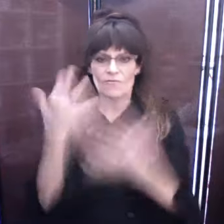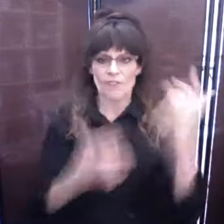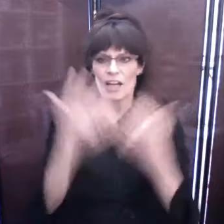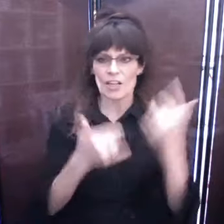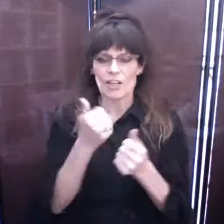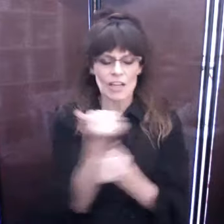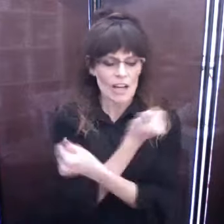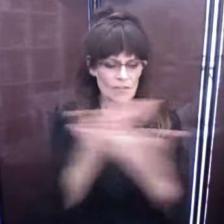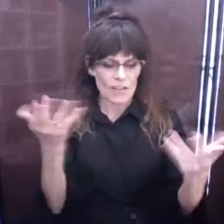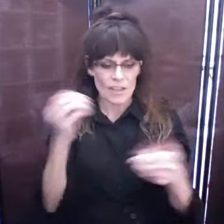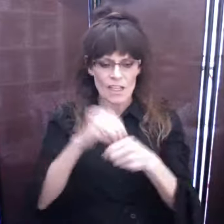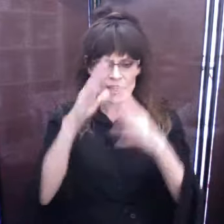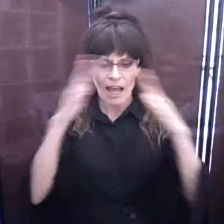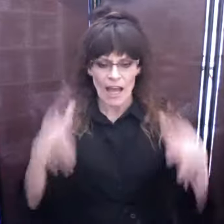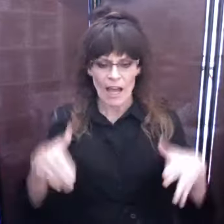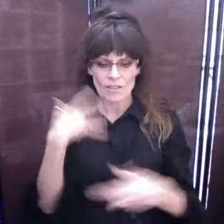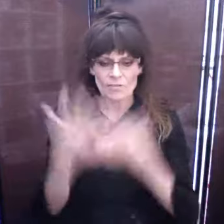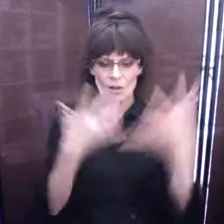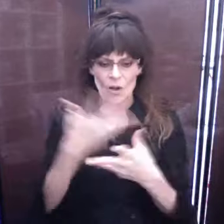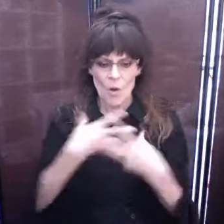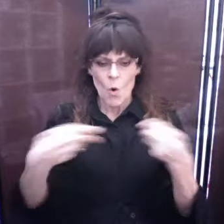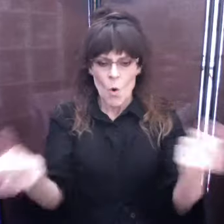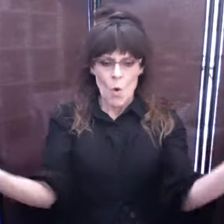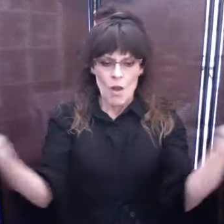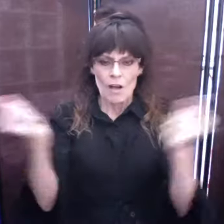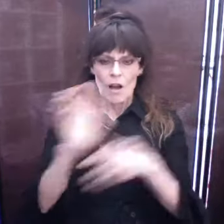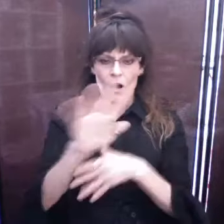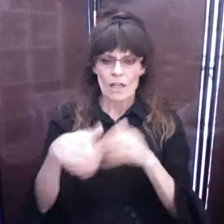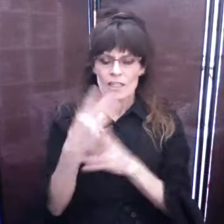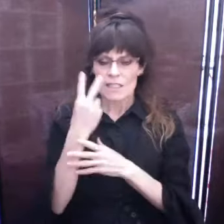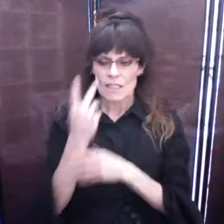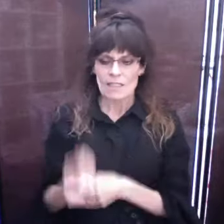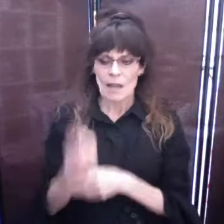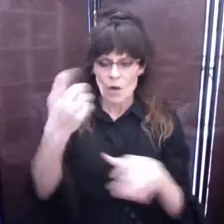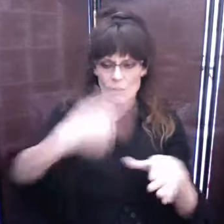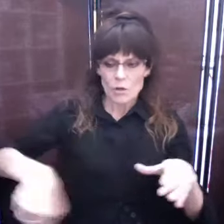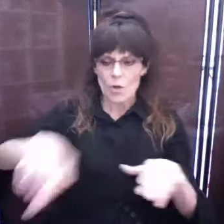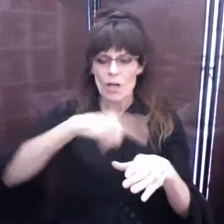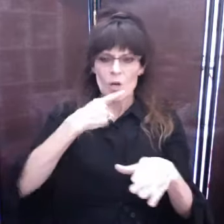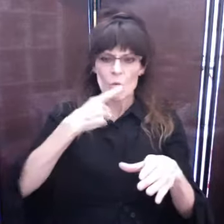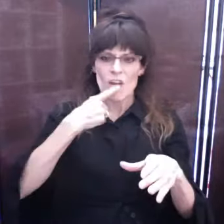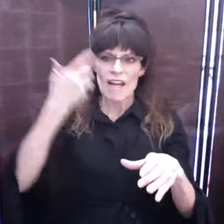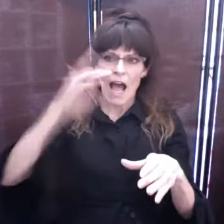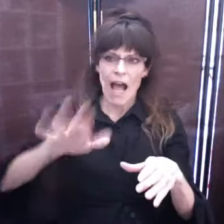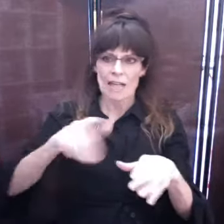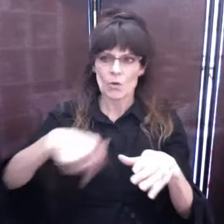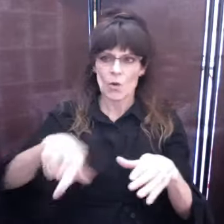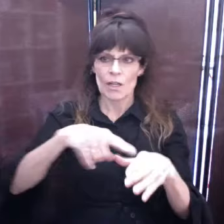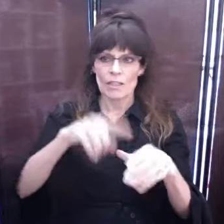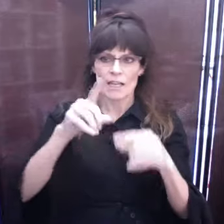all turned to ash, and all I can see is that red hot oven coil. She says, I wake up and I can't go back to sleep. You